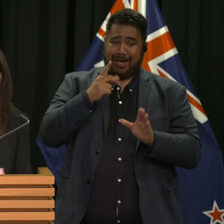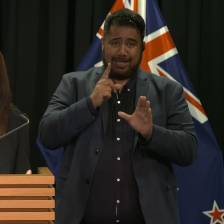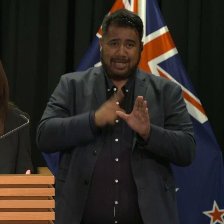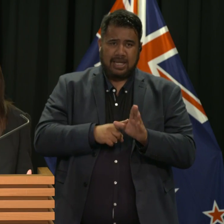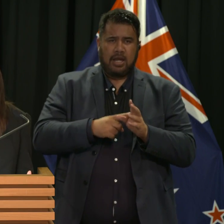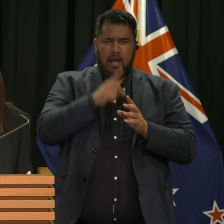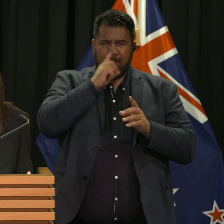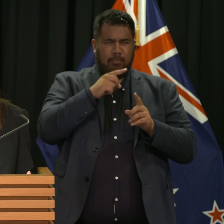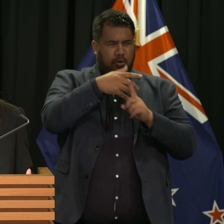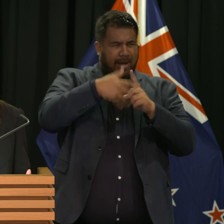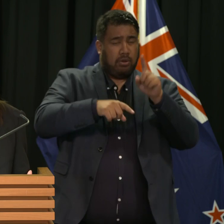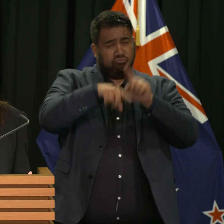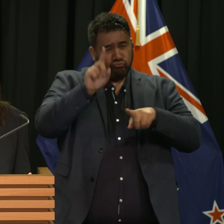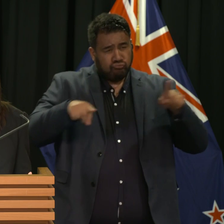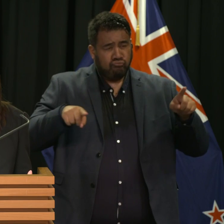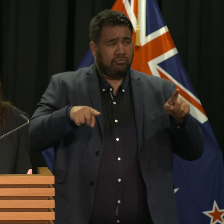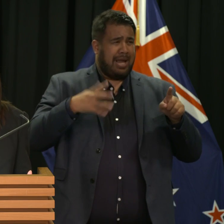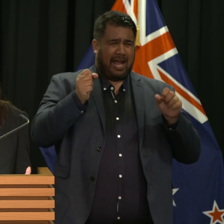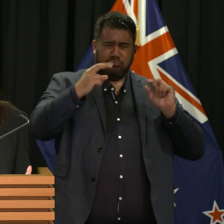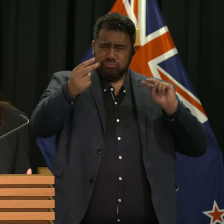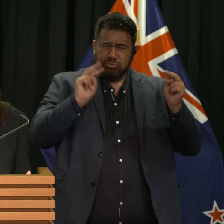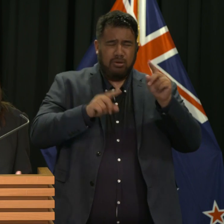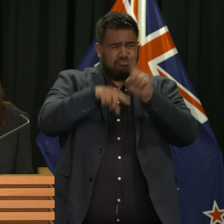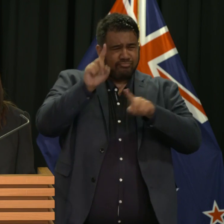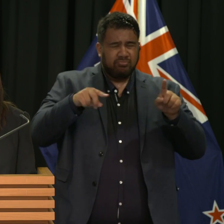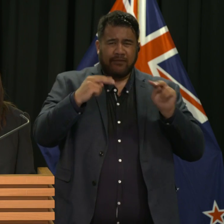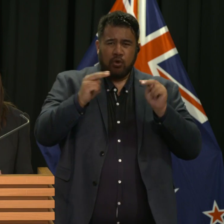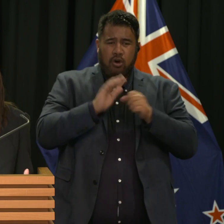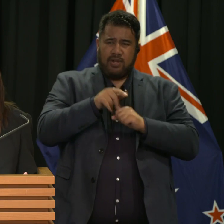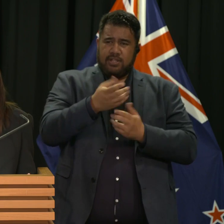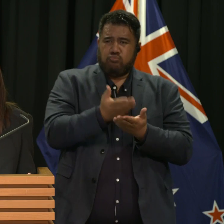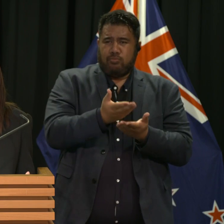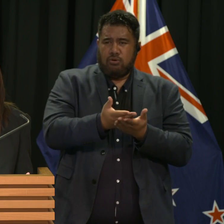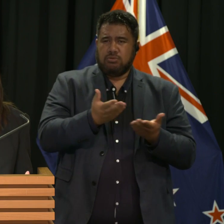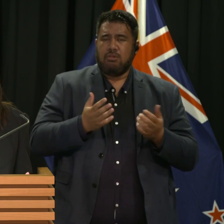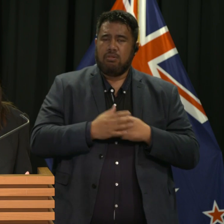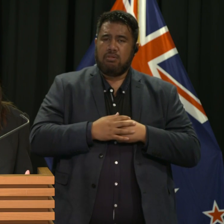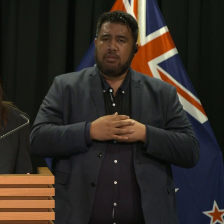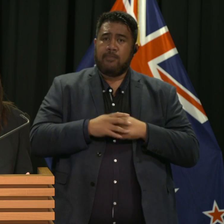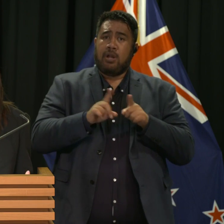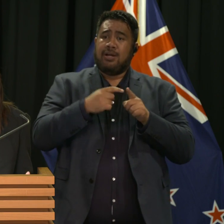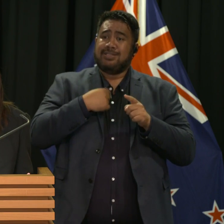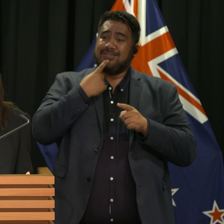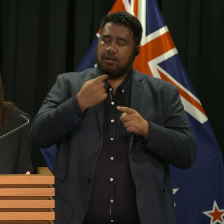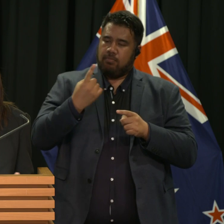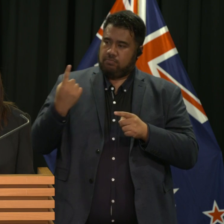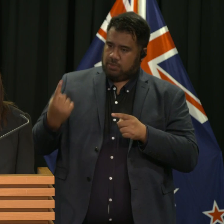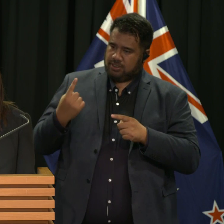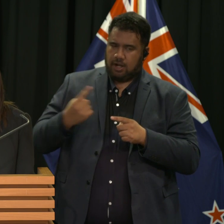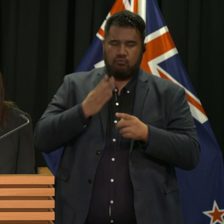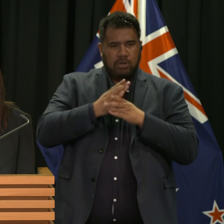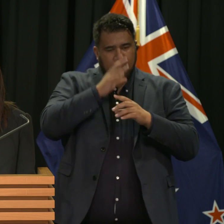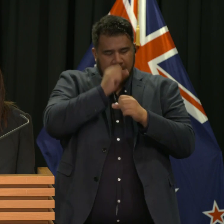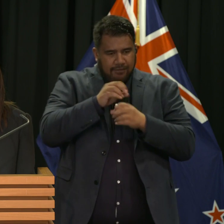take very diverse opinions on this proposal. And as I say, I personally have believed in it, continue to believe in it,